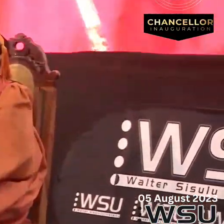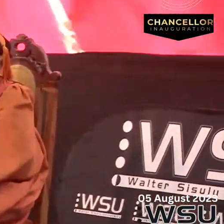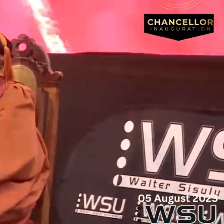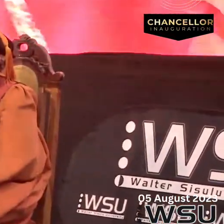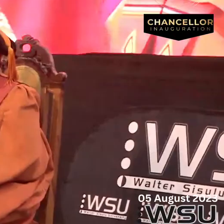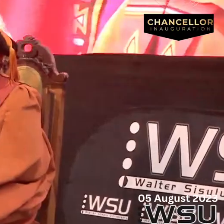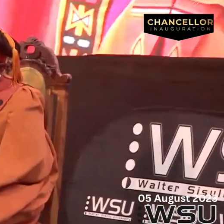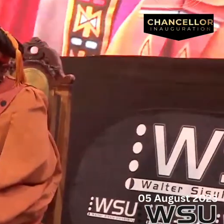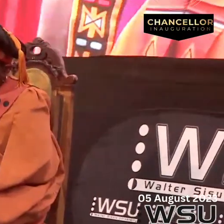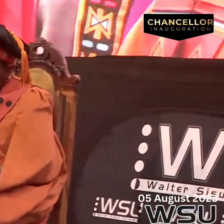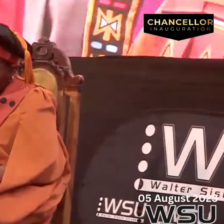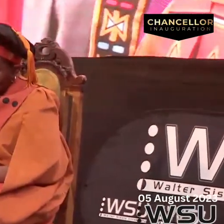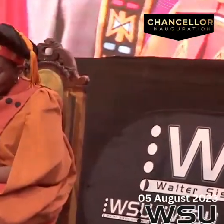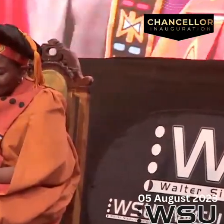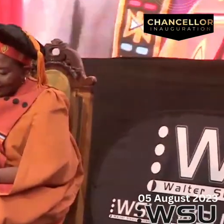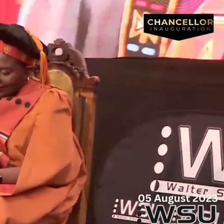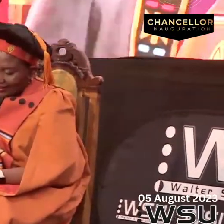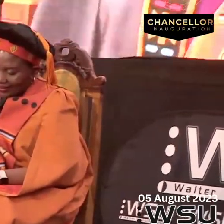Ndiyazicelela